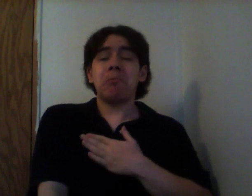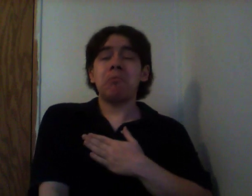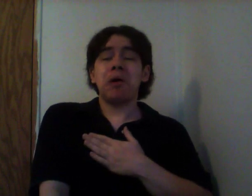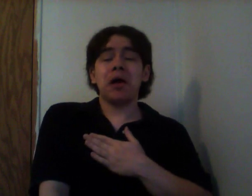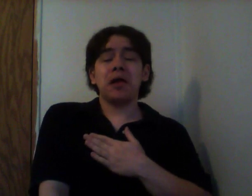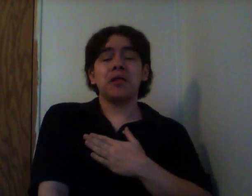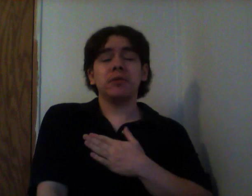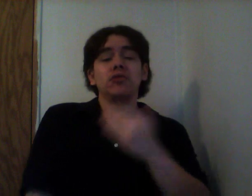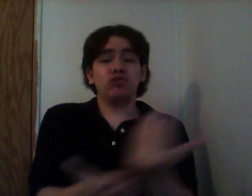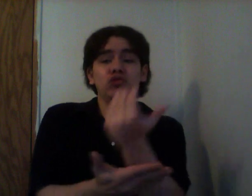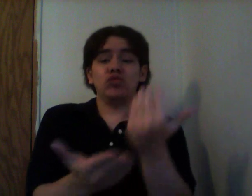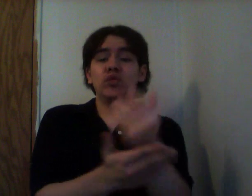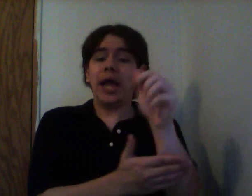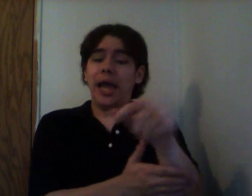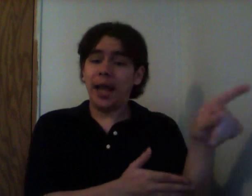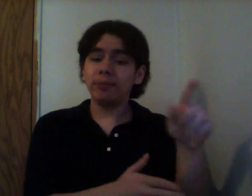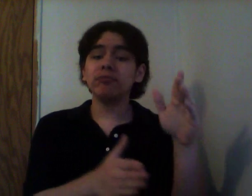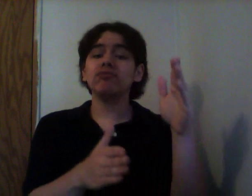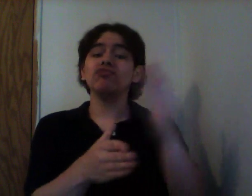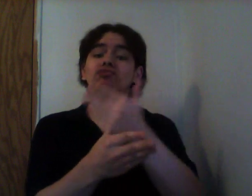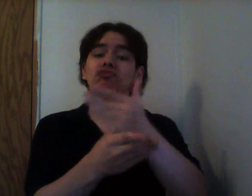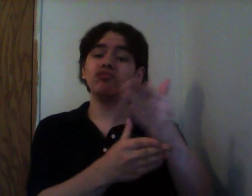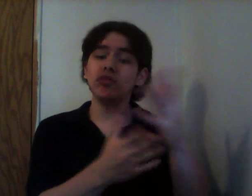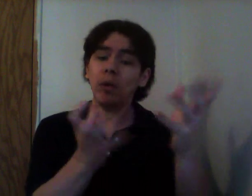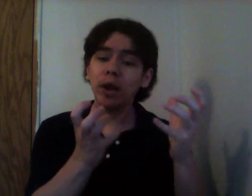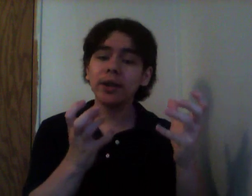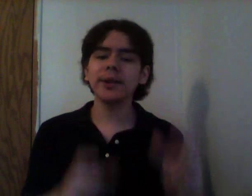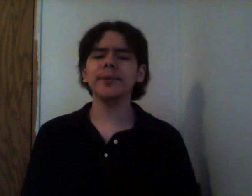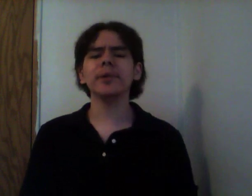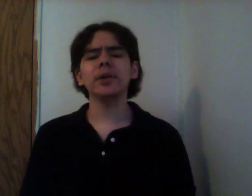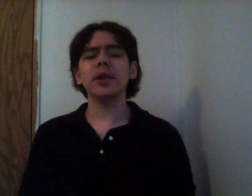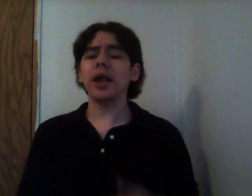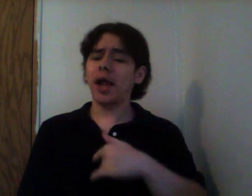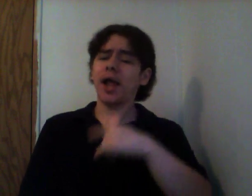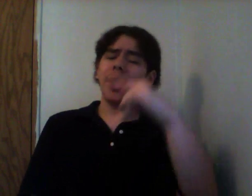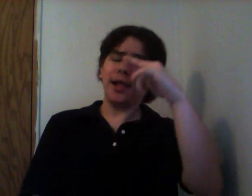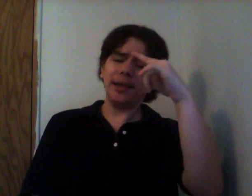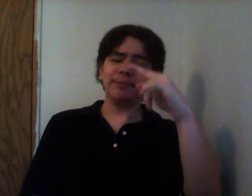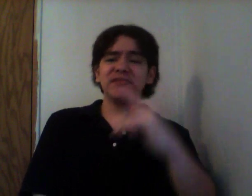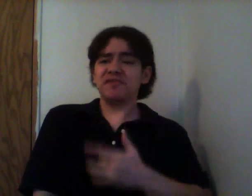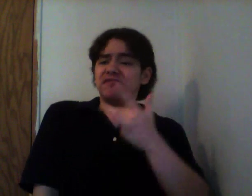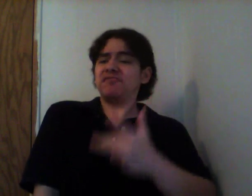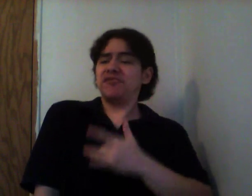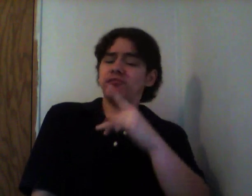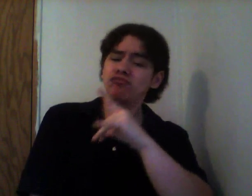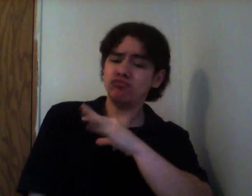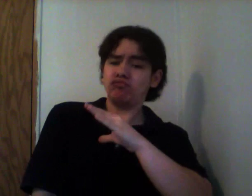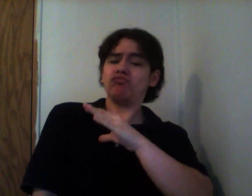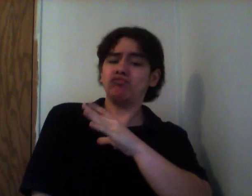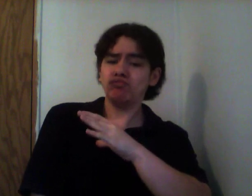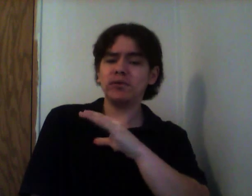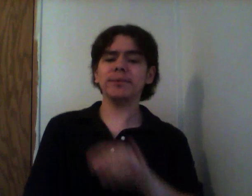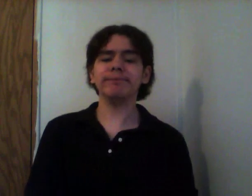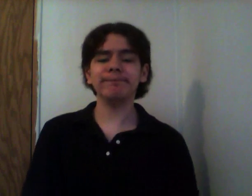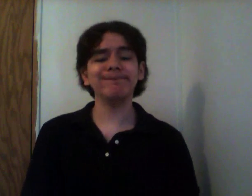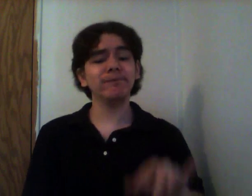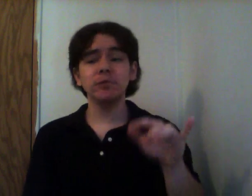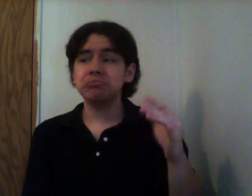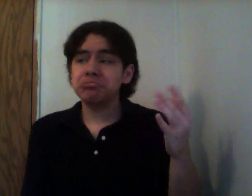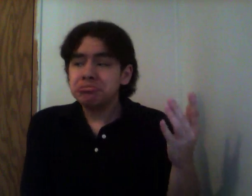I'm finding it pretty cool. I've only used it for a couple of things, but I think when I have urgent things that I need to post on my